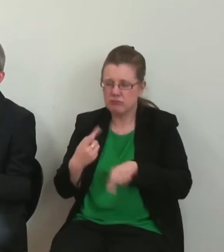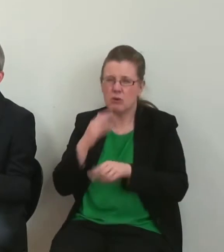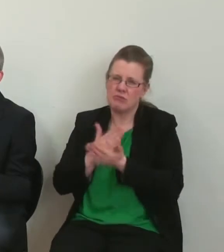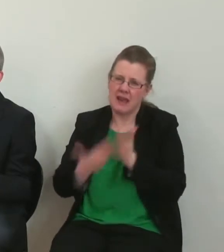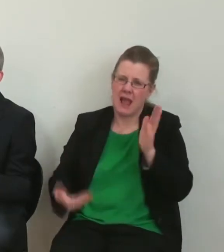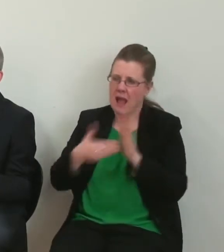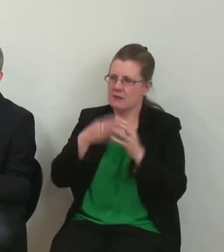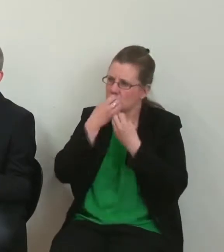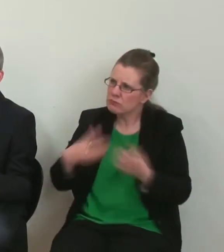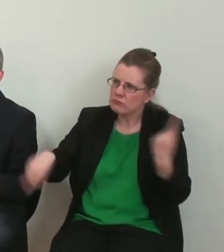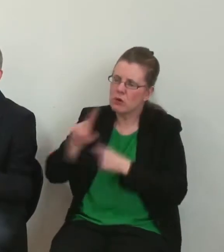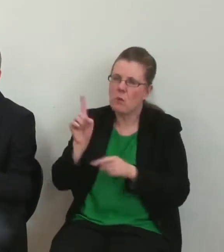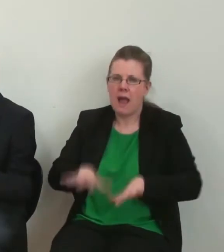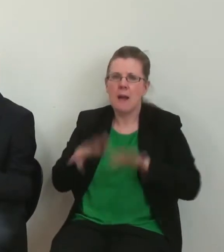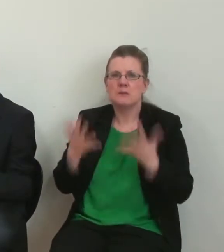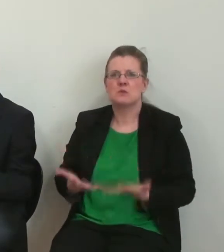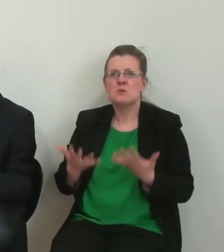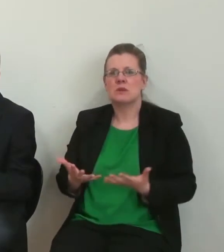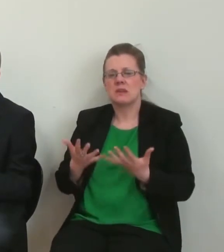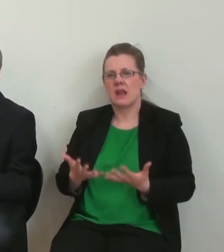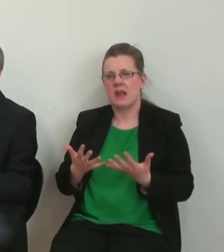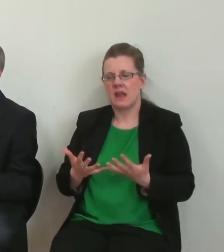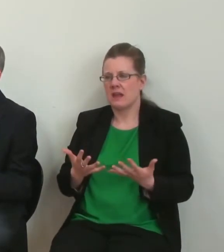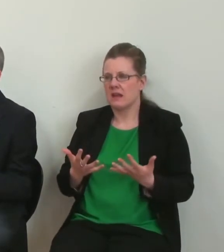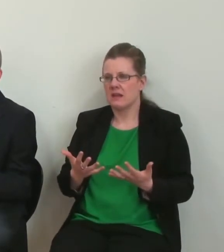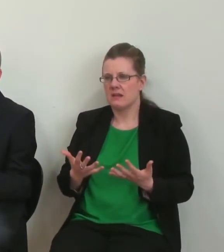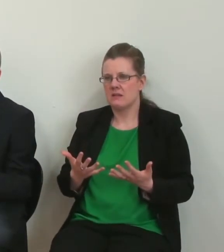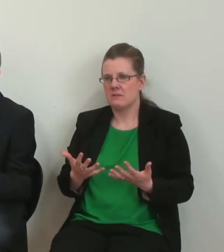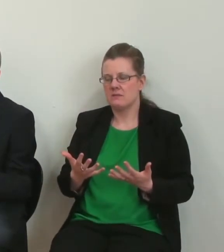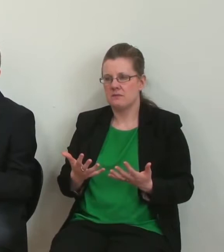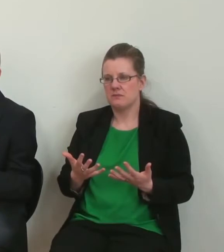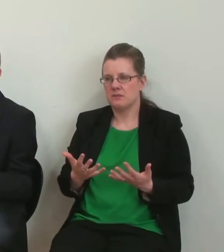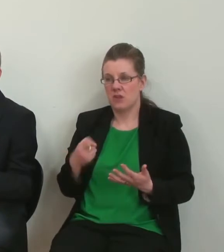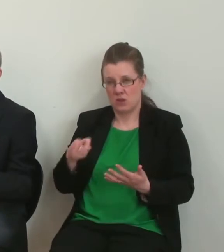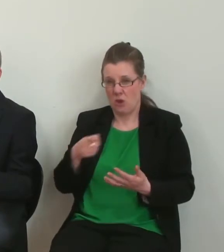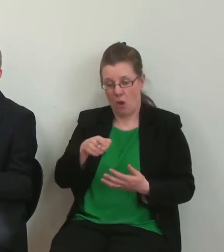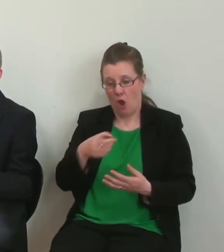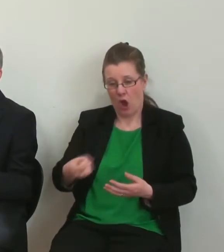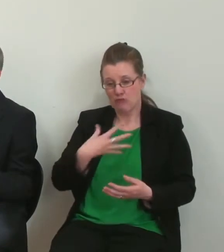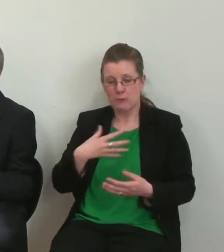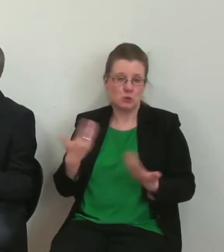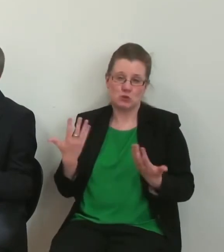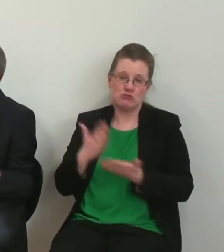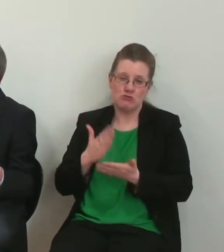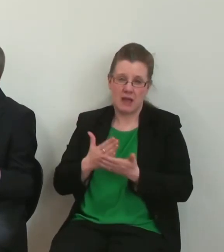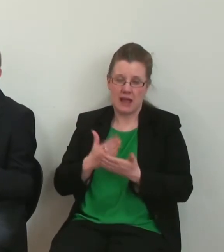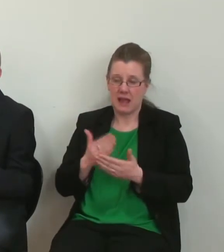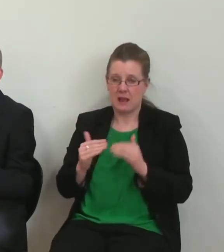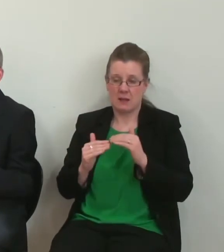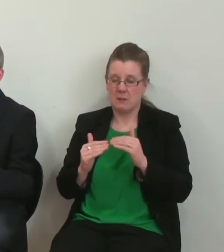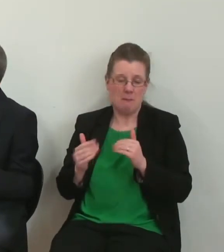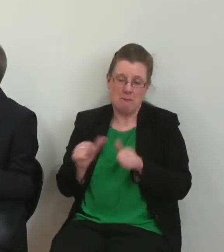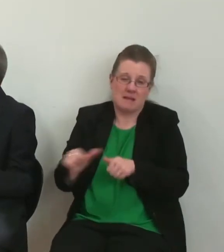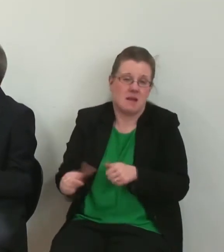of what's going on here. I mean, you're making the whole contribution even better.